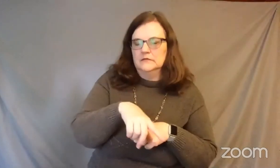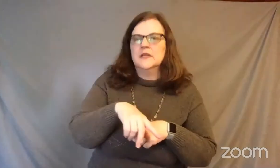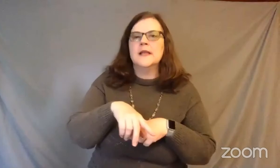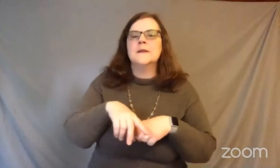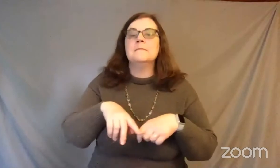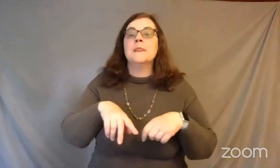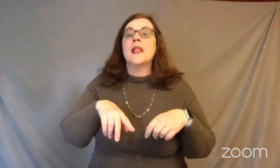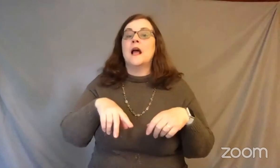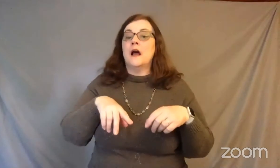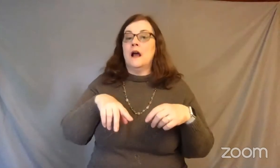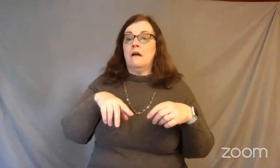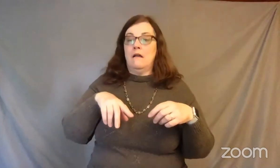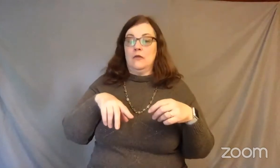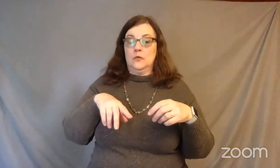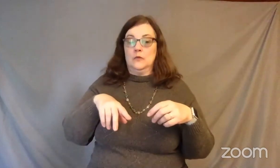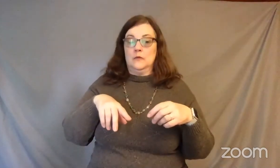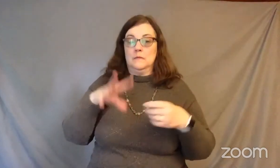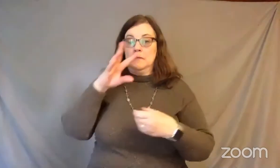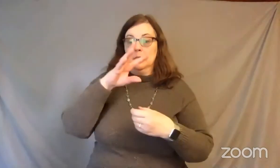In particular, we will talk about how